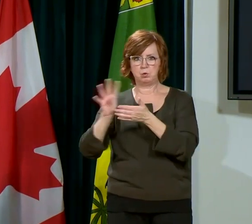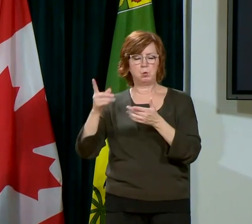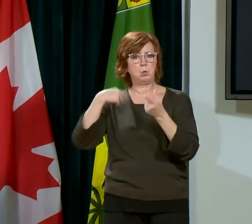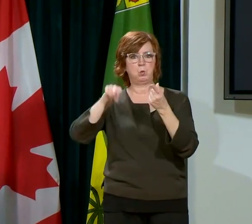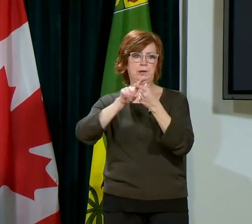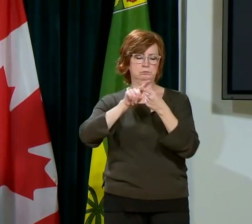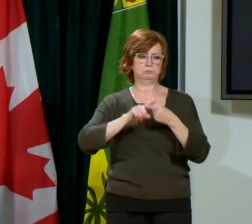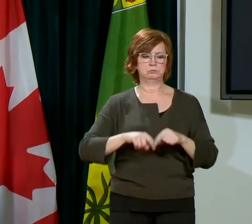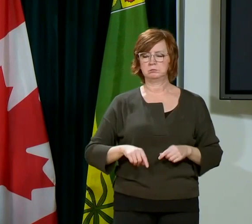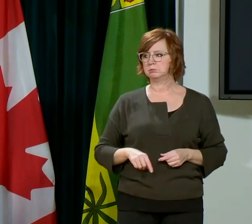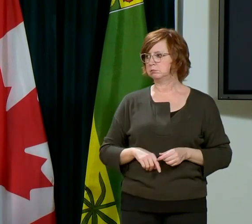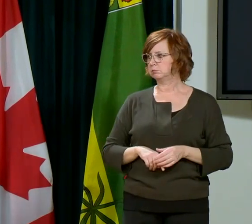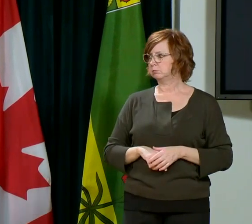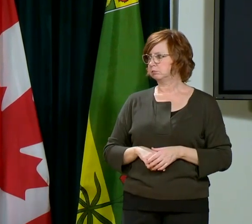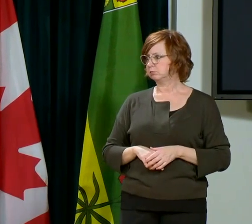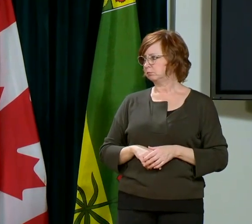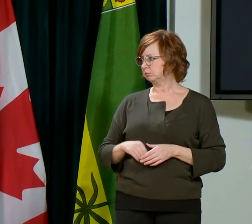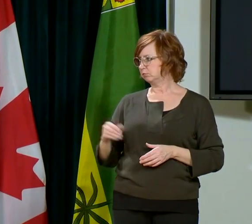system perspective?